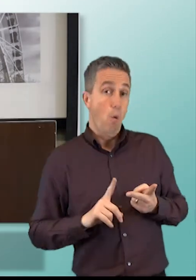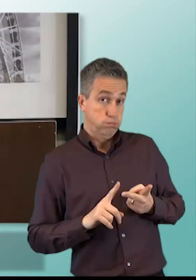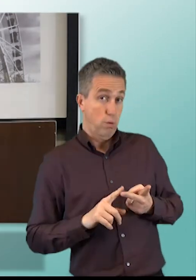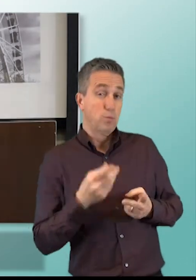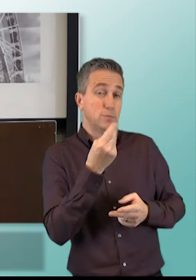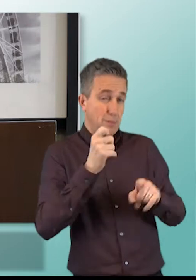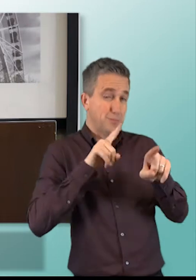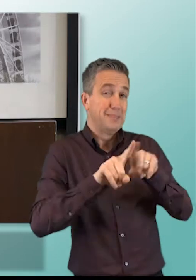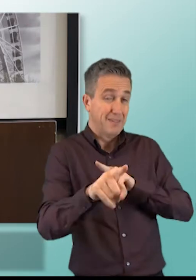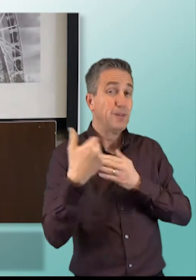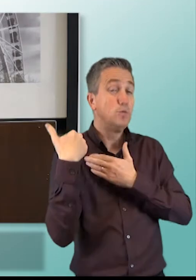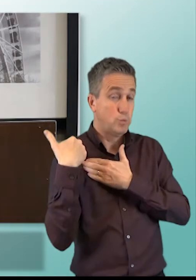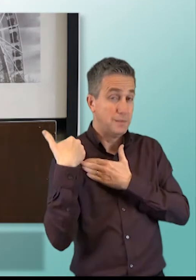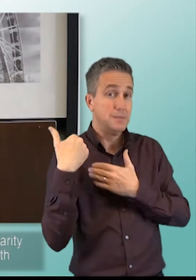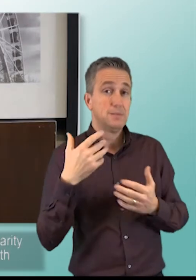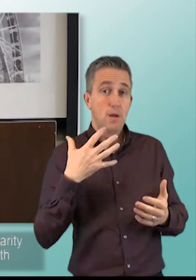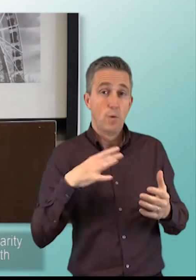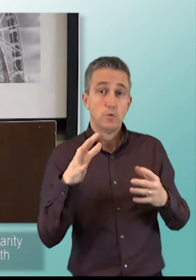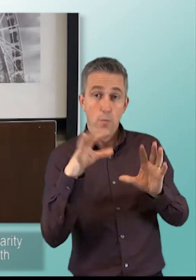just cover those in brief.